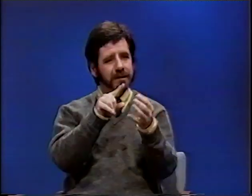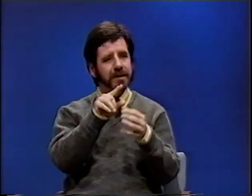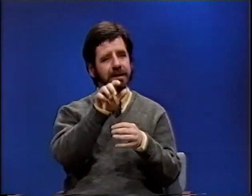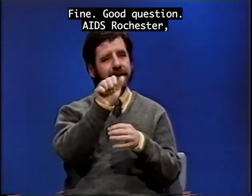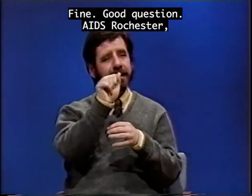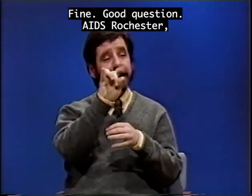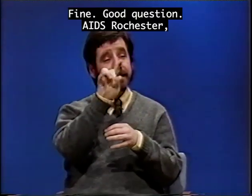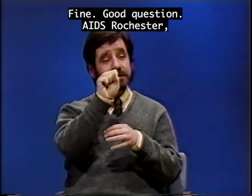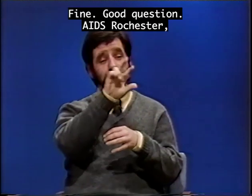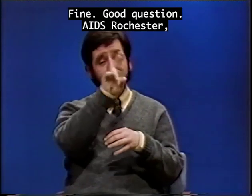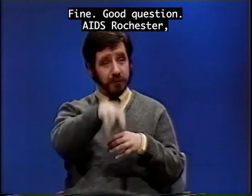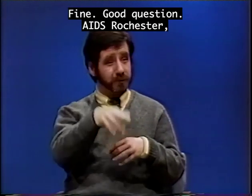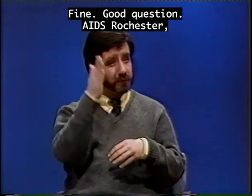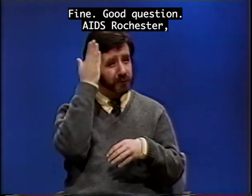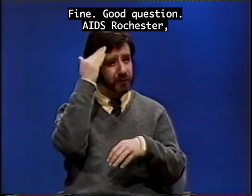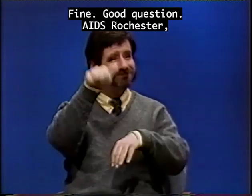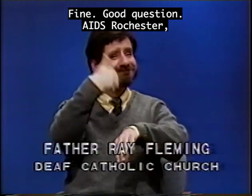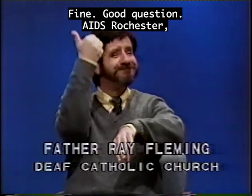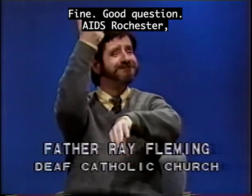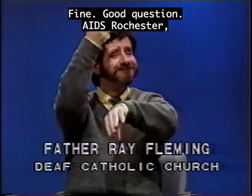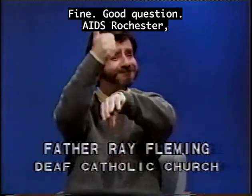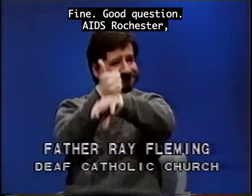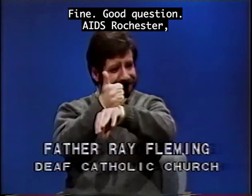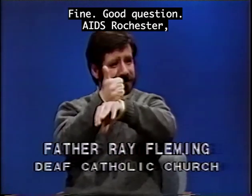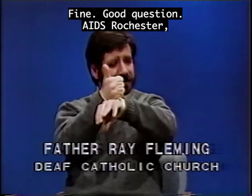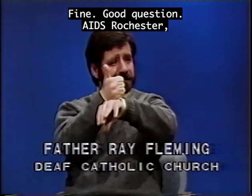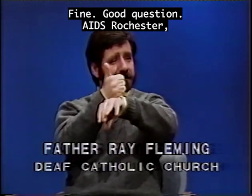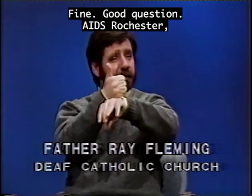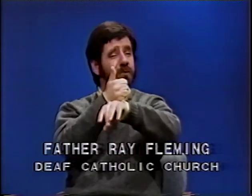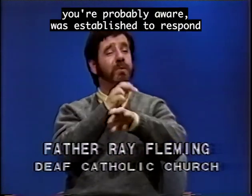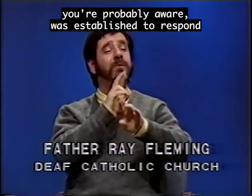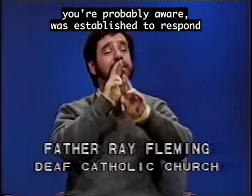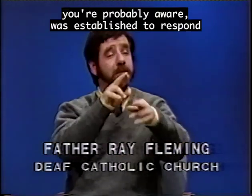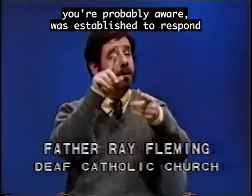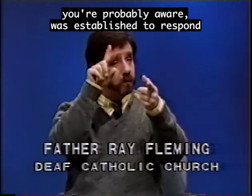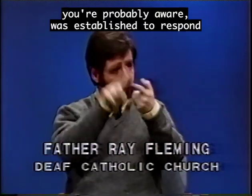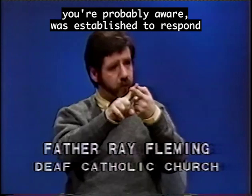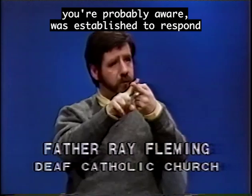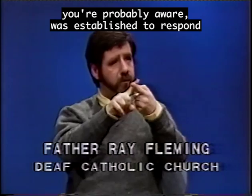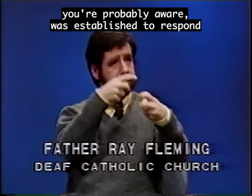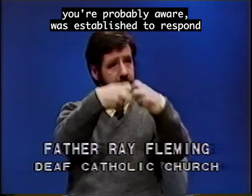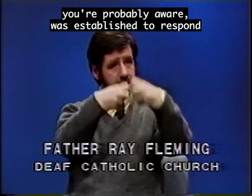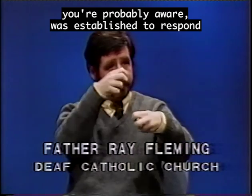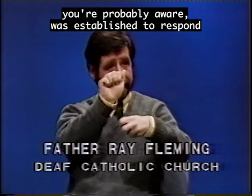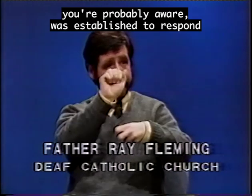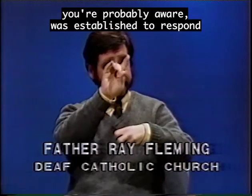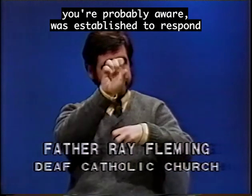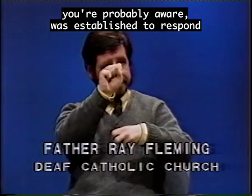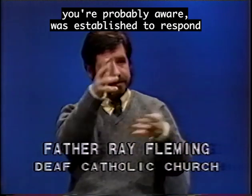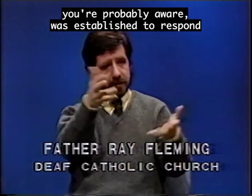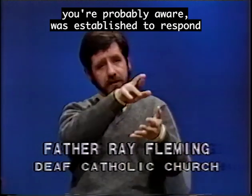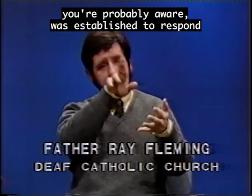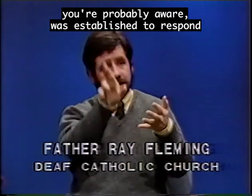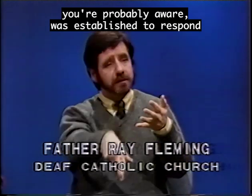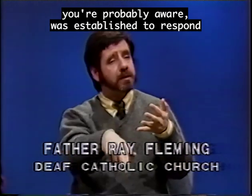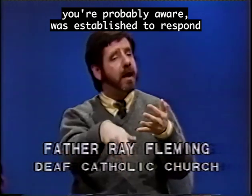Okay, fine. Good question. AIDS Rochester, you're probably aware, was established to respond to